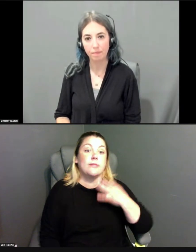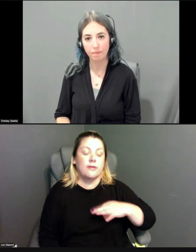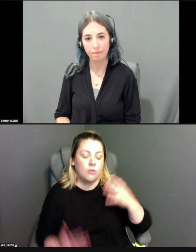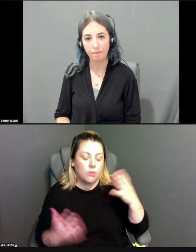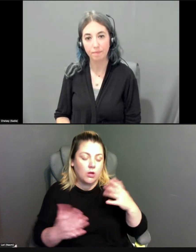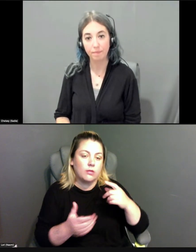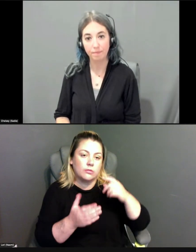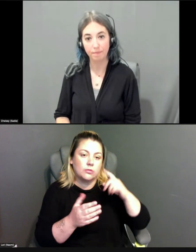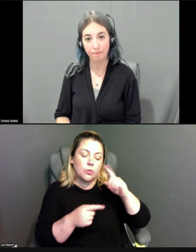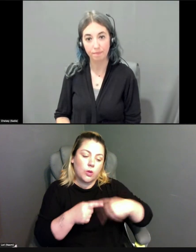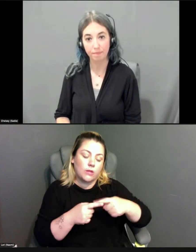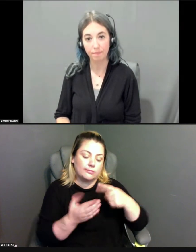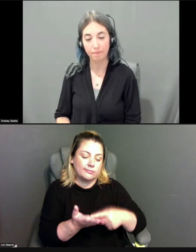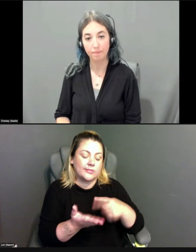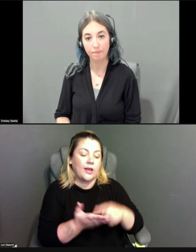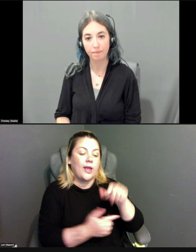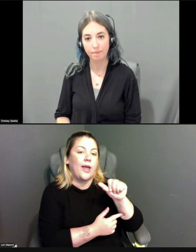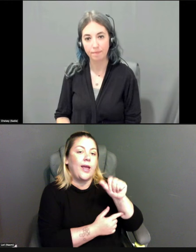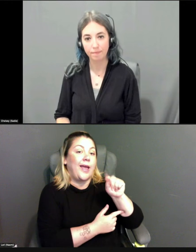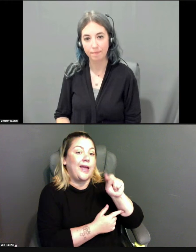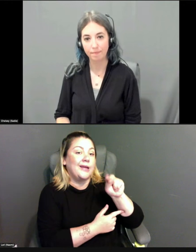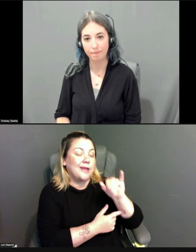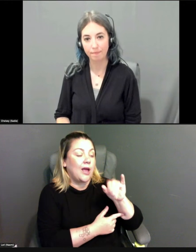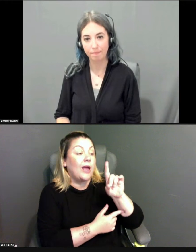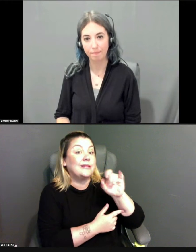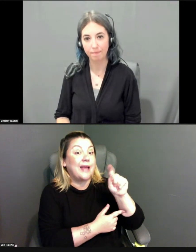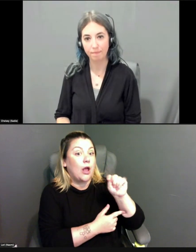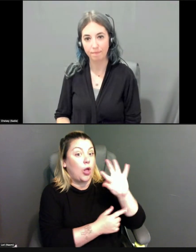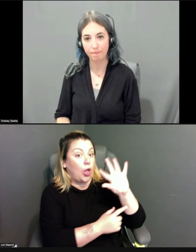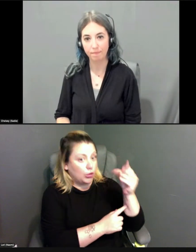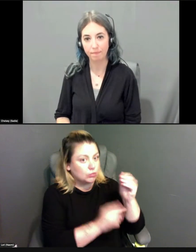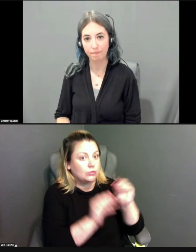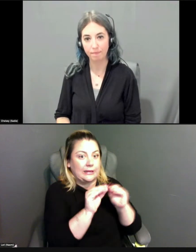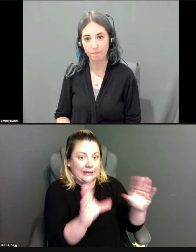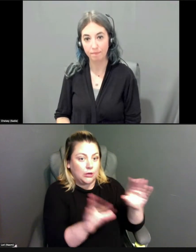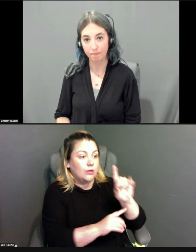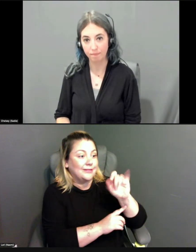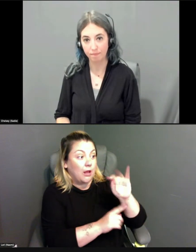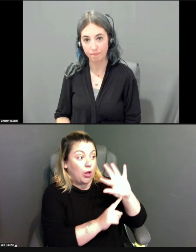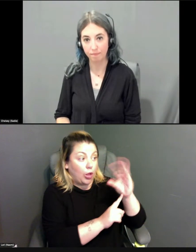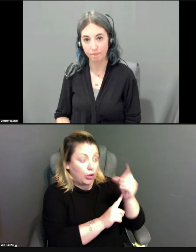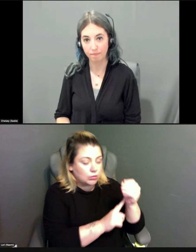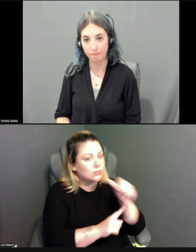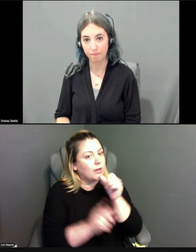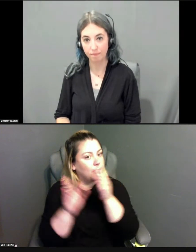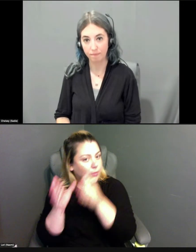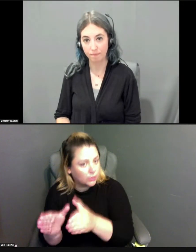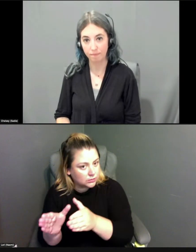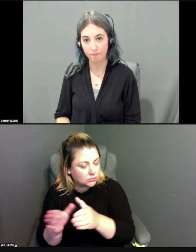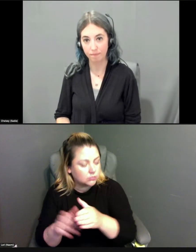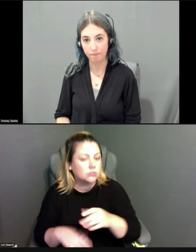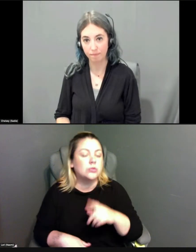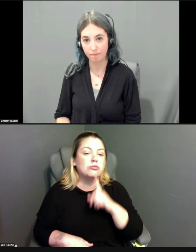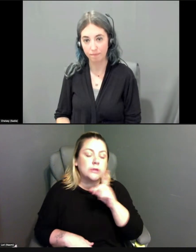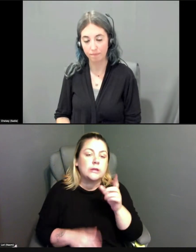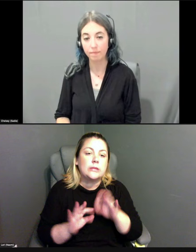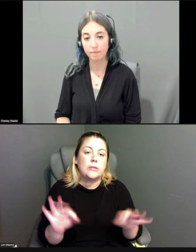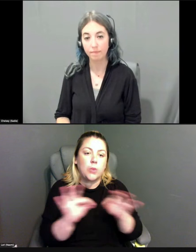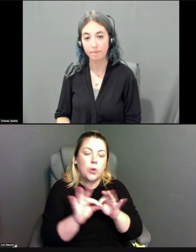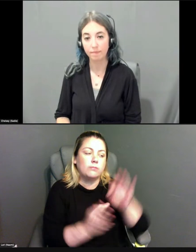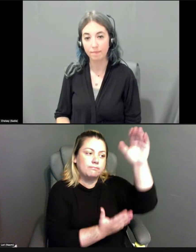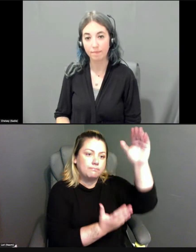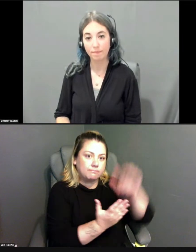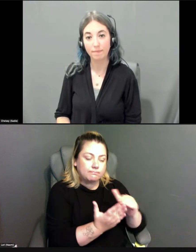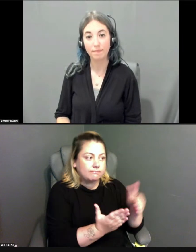as opposed to being anti-dieter is to look at both what we're against, but also what we are for as people